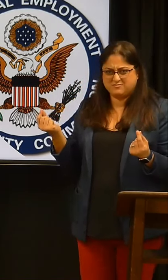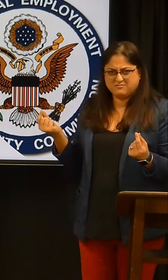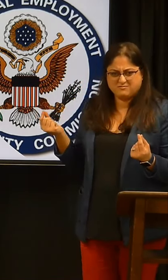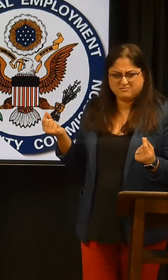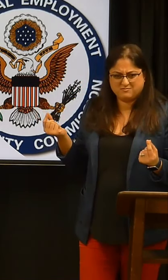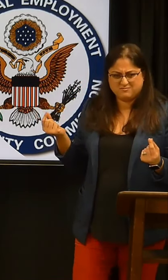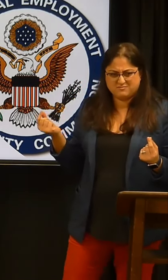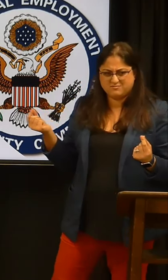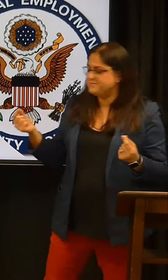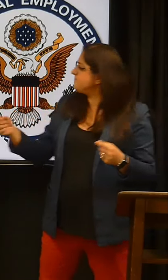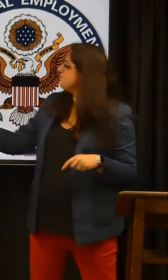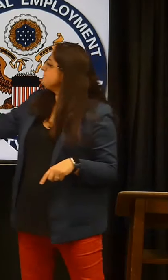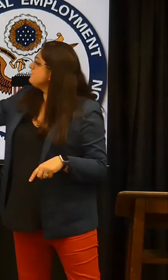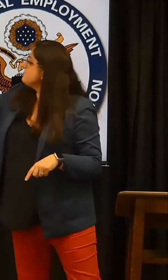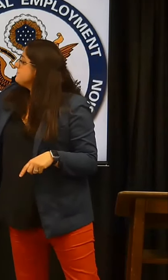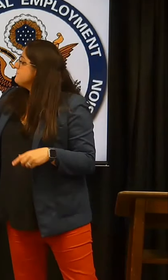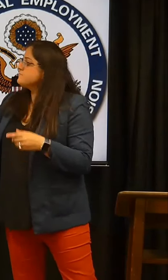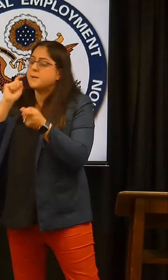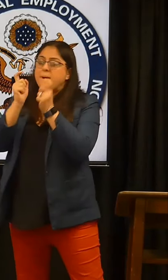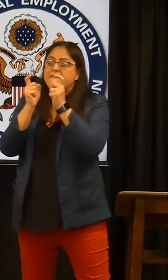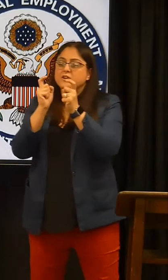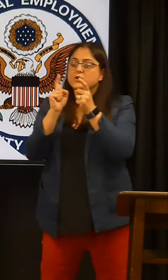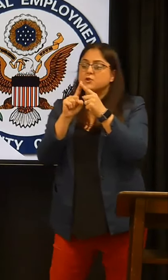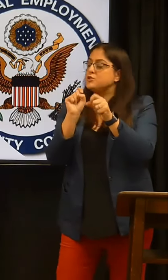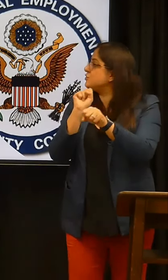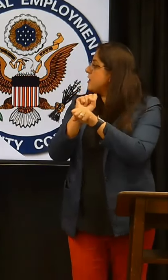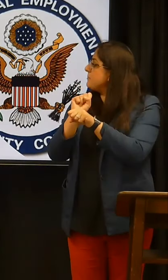So, what is reasonable accommodations?